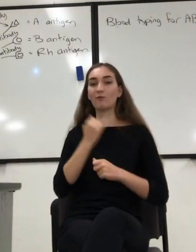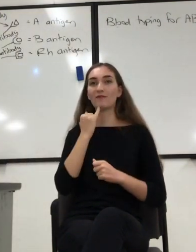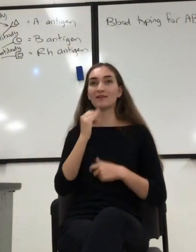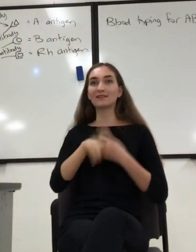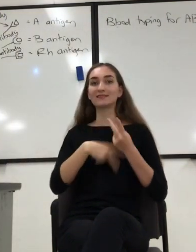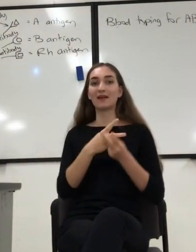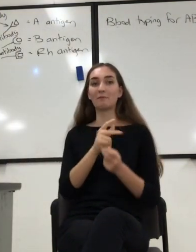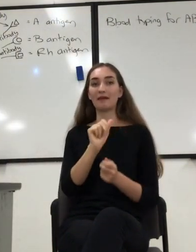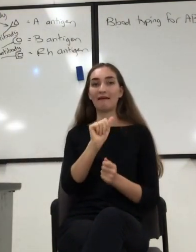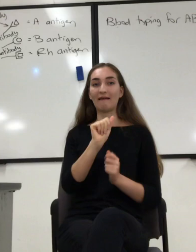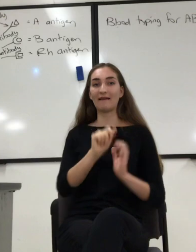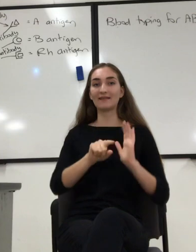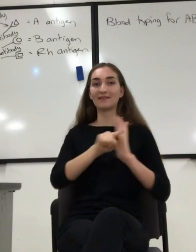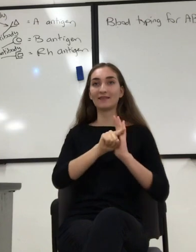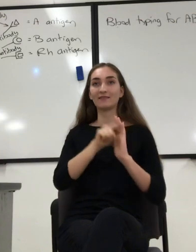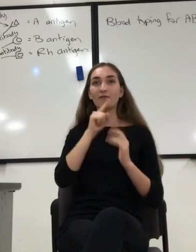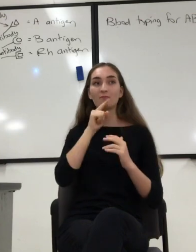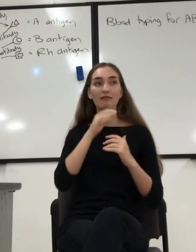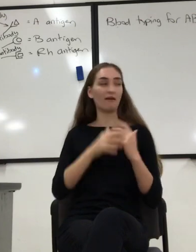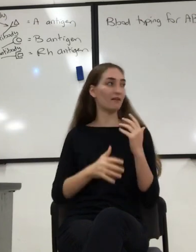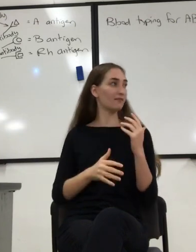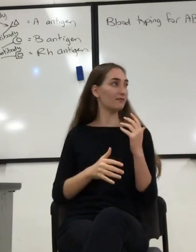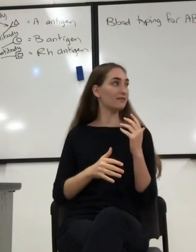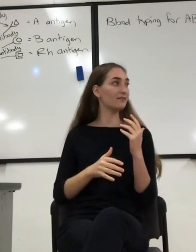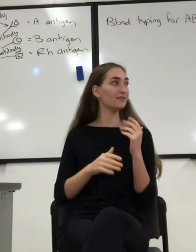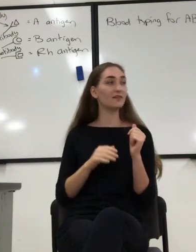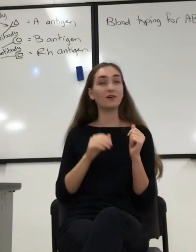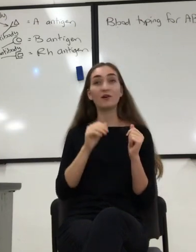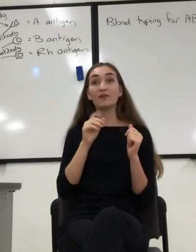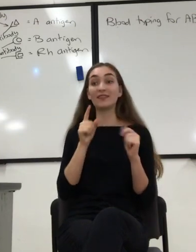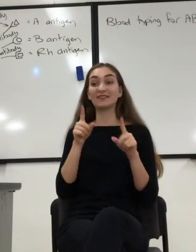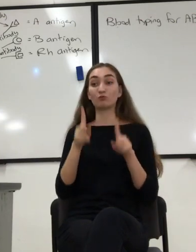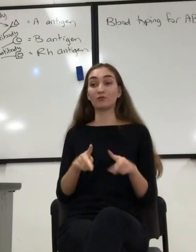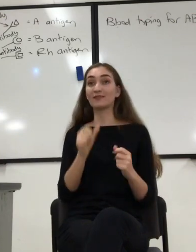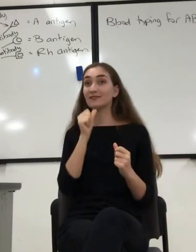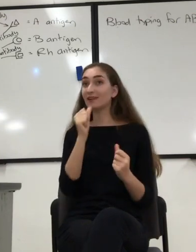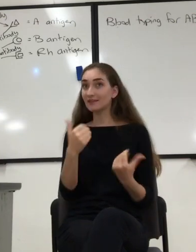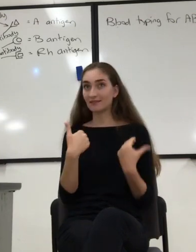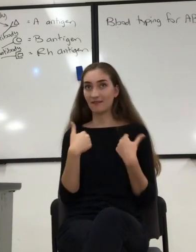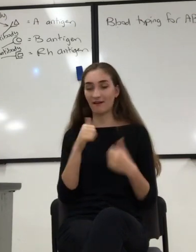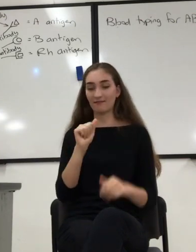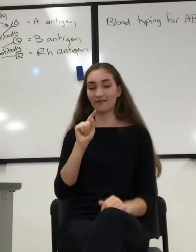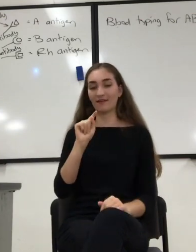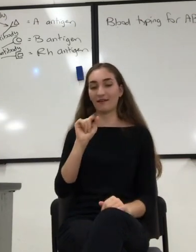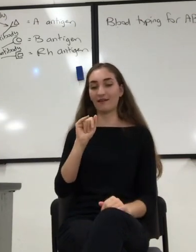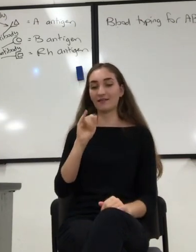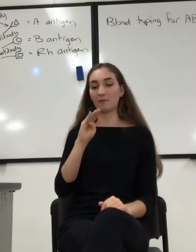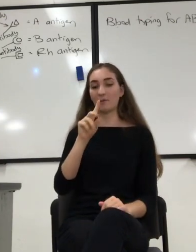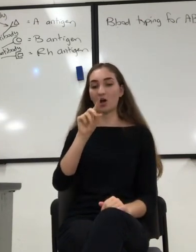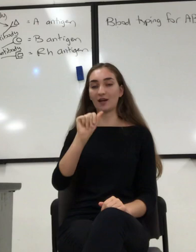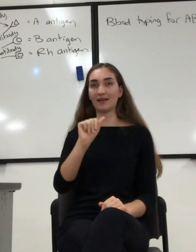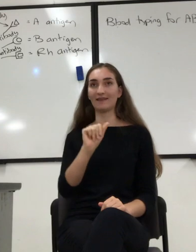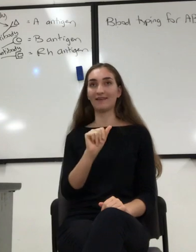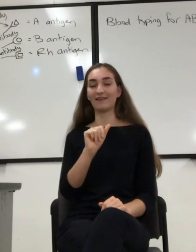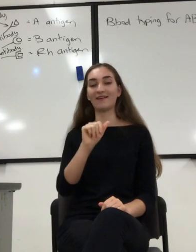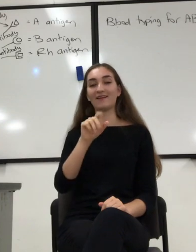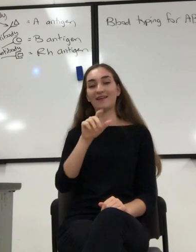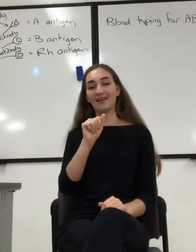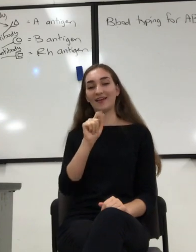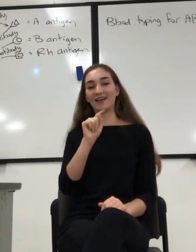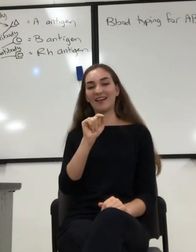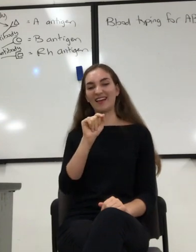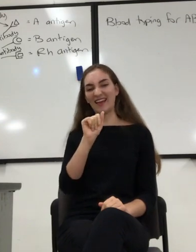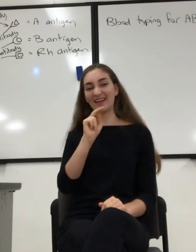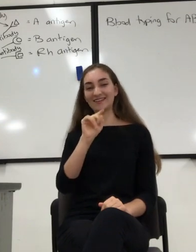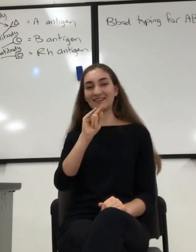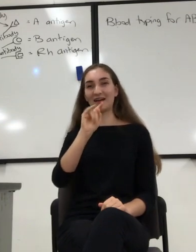blood, you don't have, this person does not have antibody A, right? Why would you have an antibody to attack